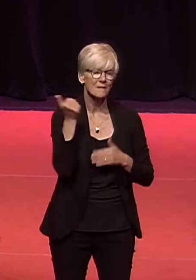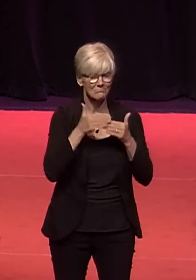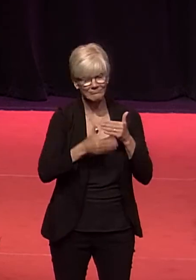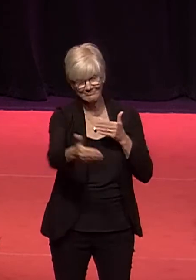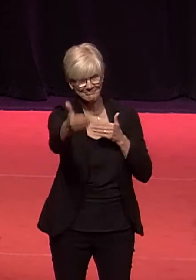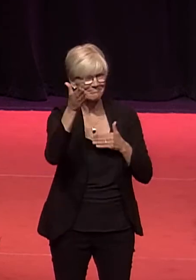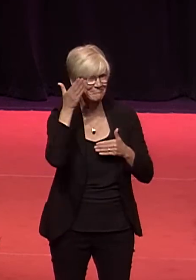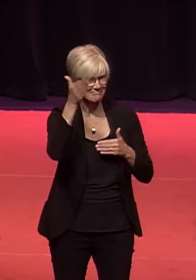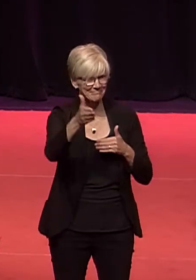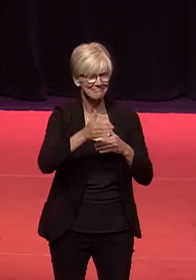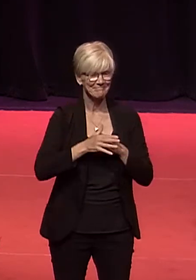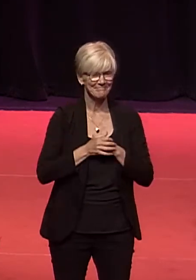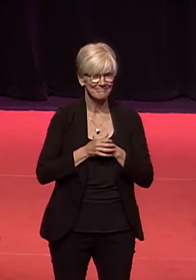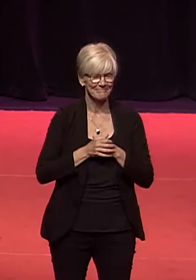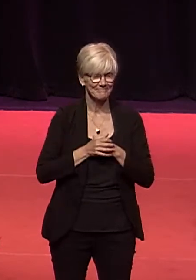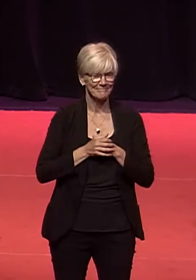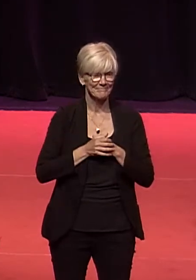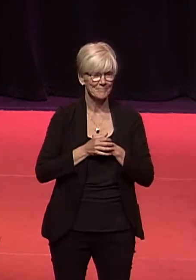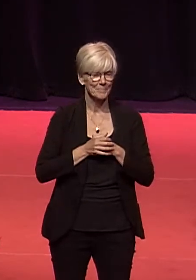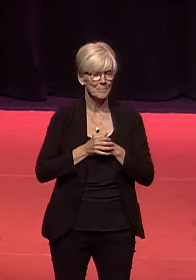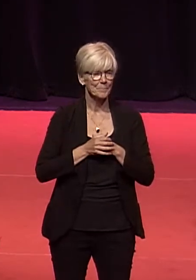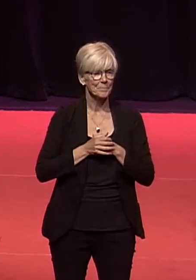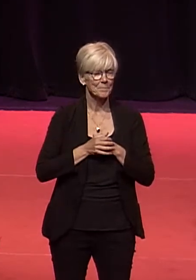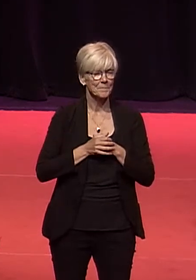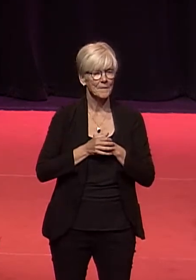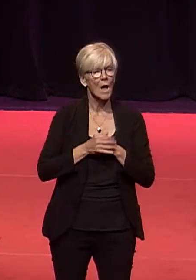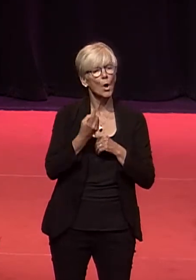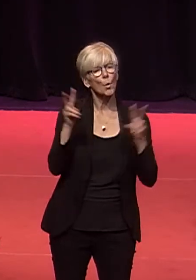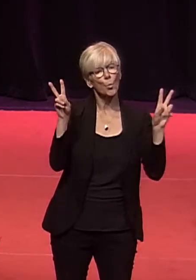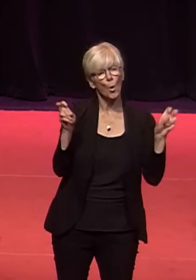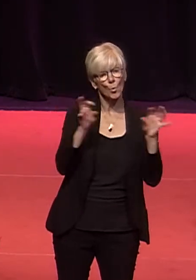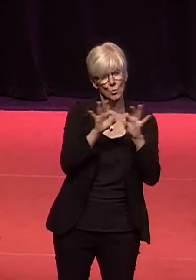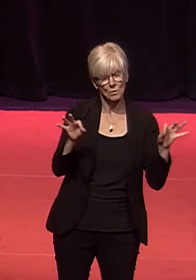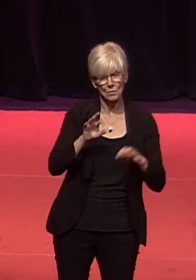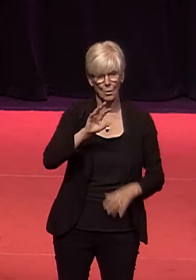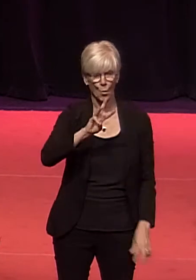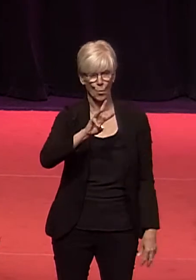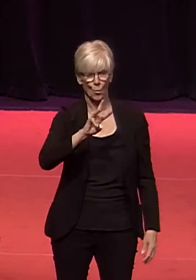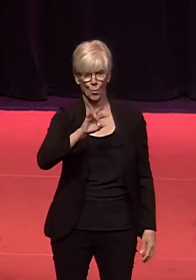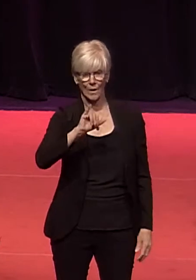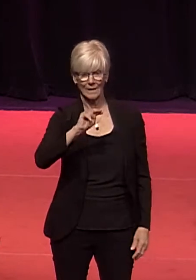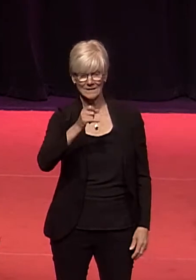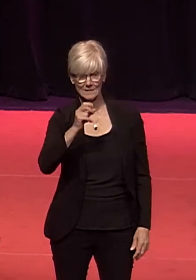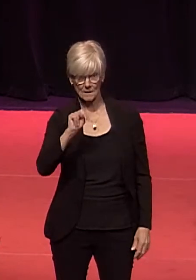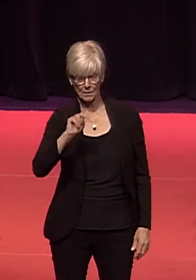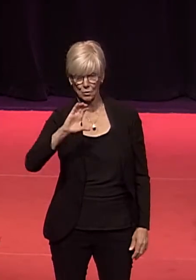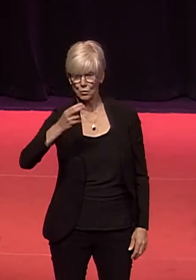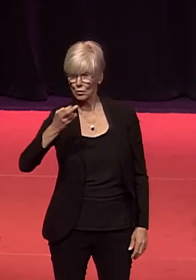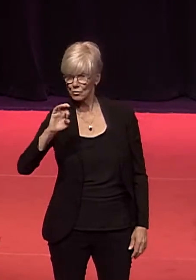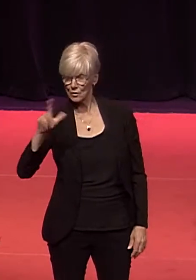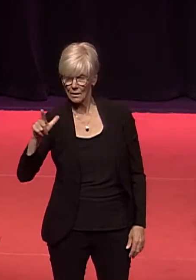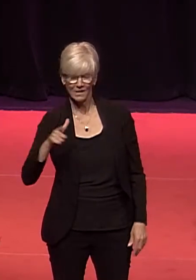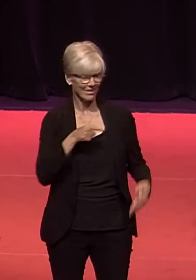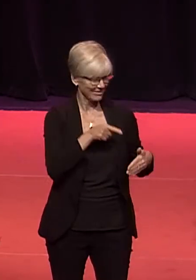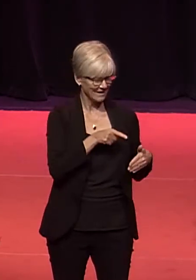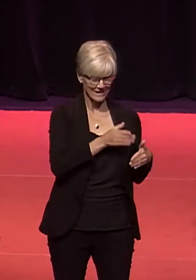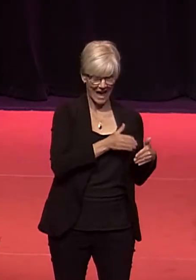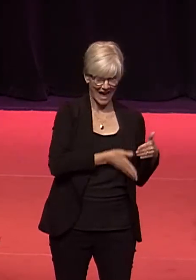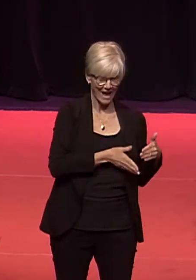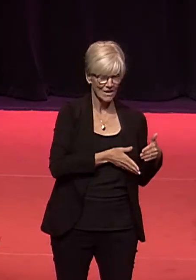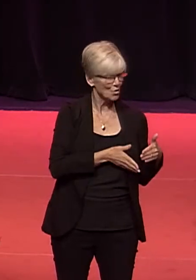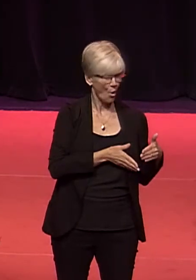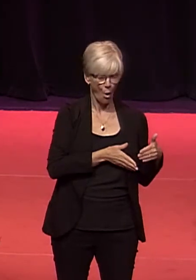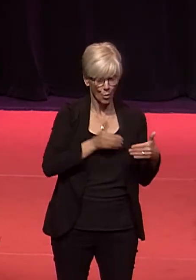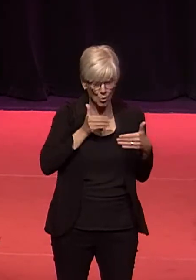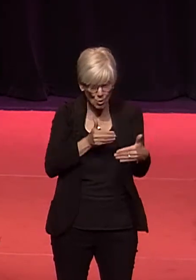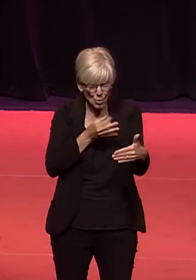future. Let me conclude my words by a quote from Winston Churchill. Now, this is not the end. It is not